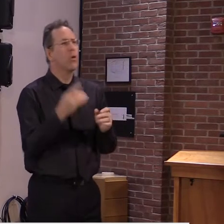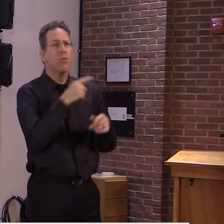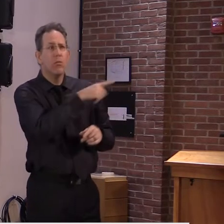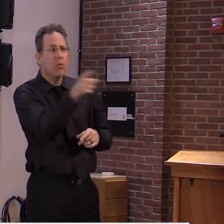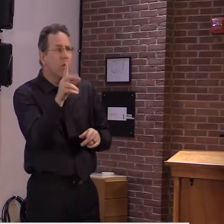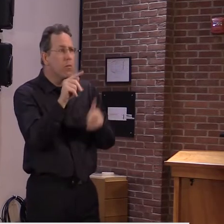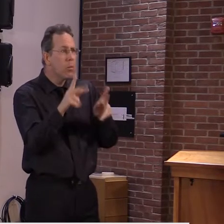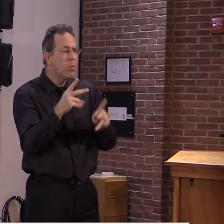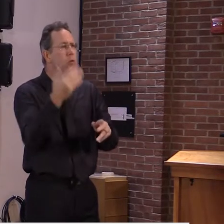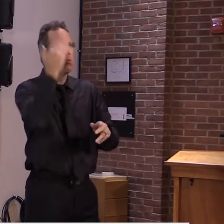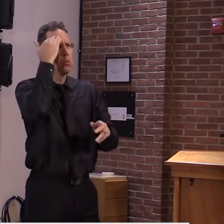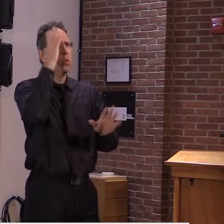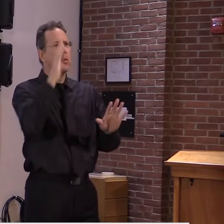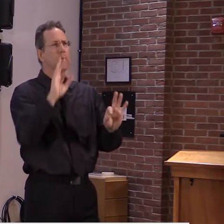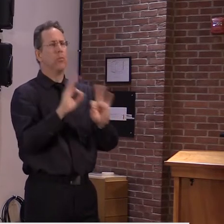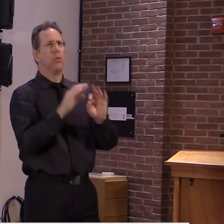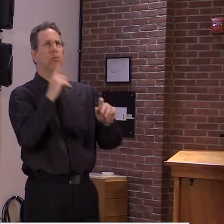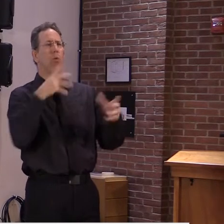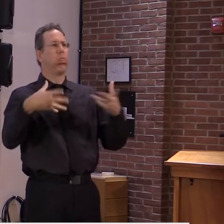All right, Liam.